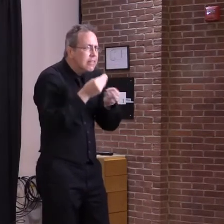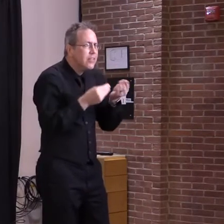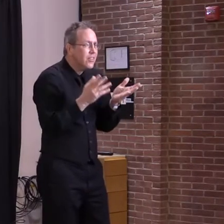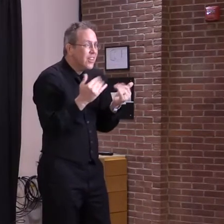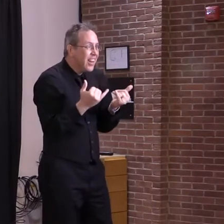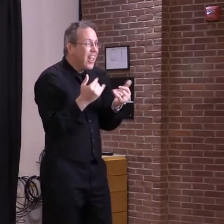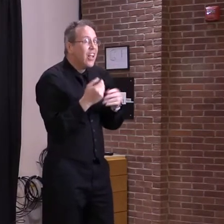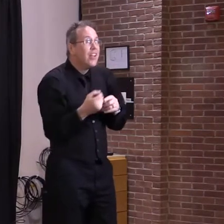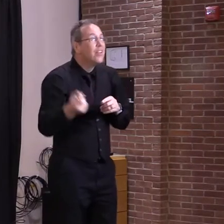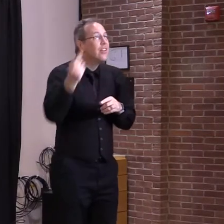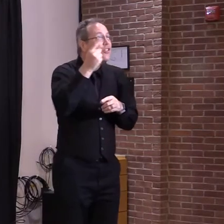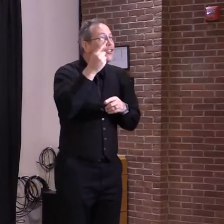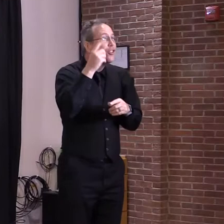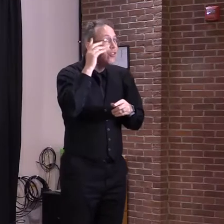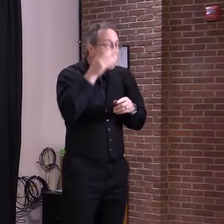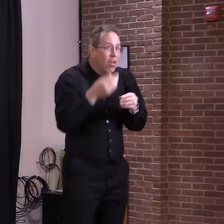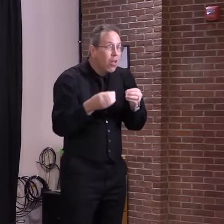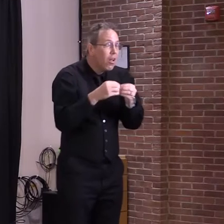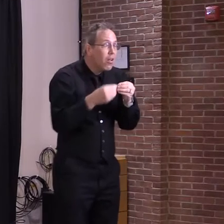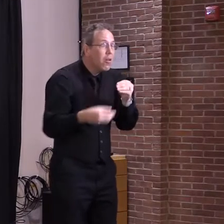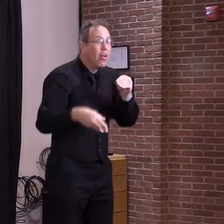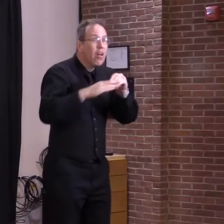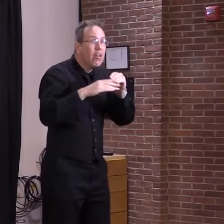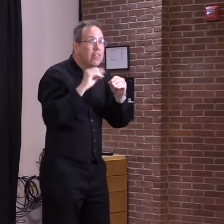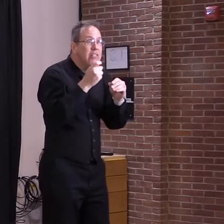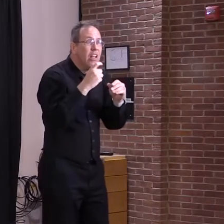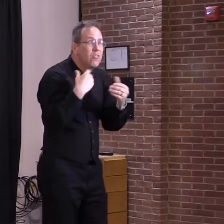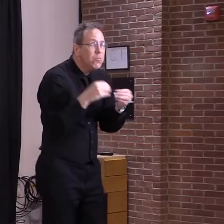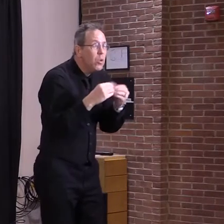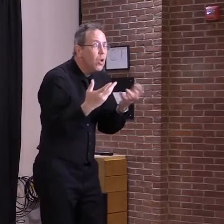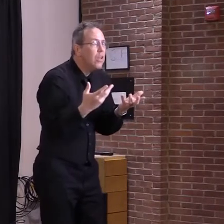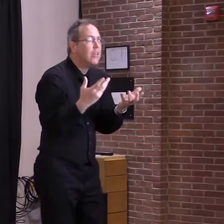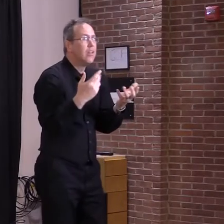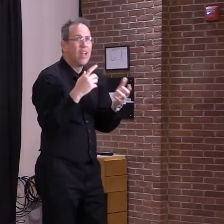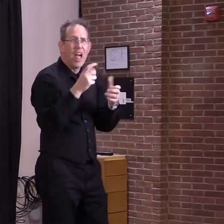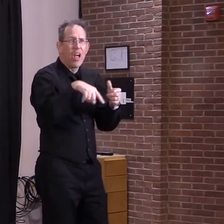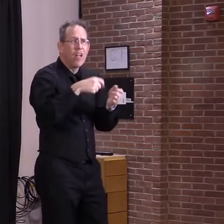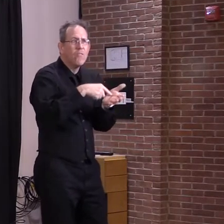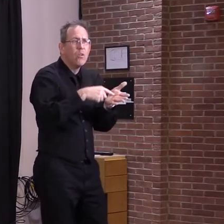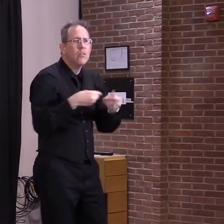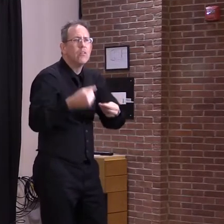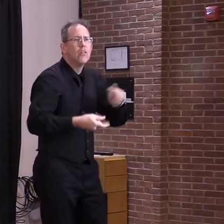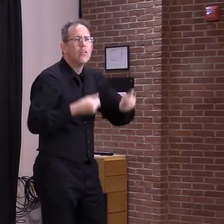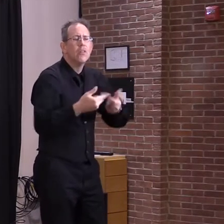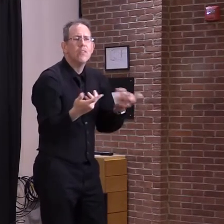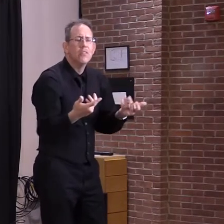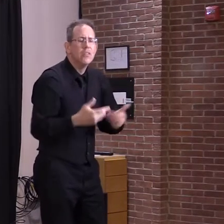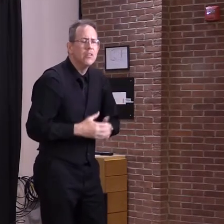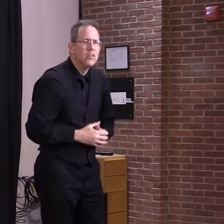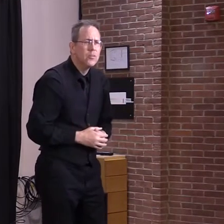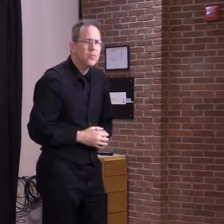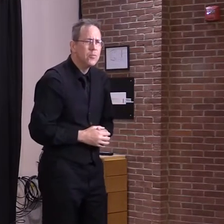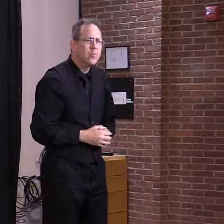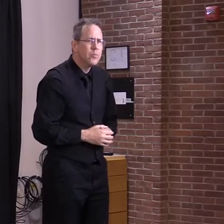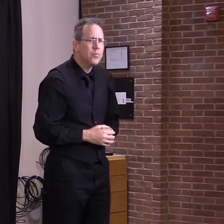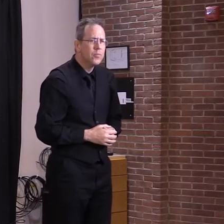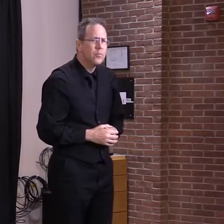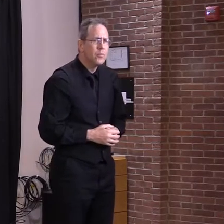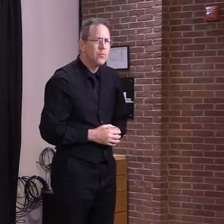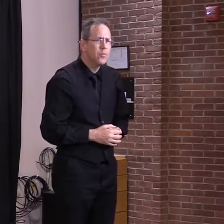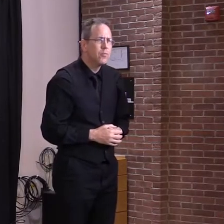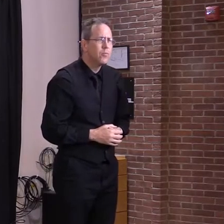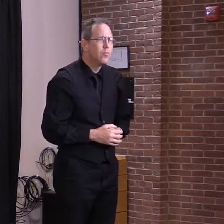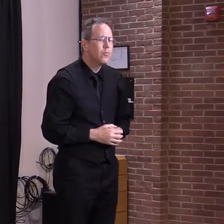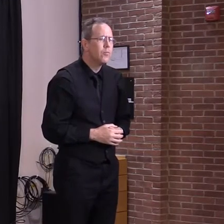year in terms of the money we're going to spend, and a budget surplus in the ed fund. It just, again,